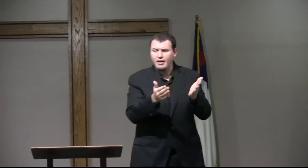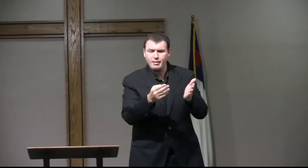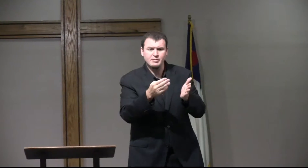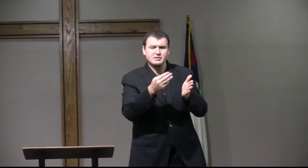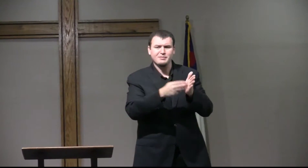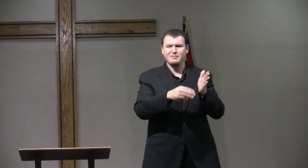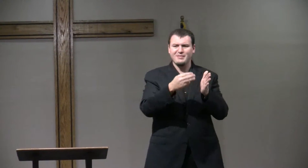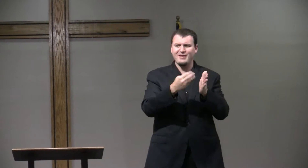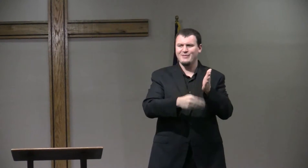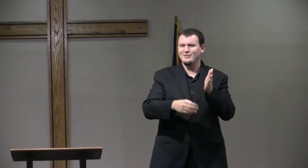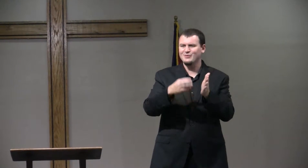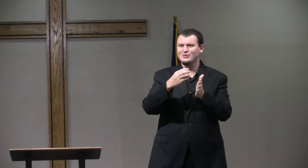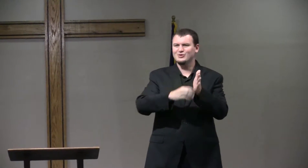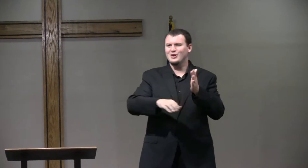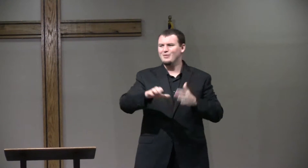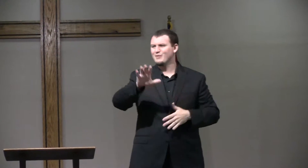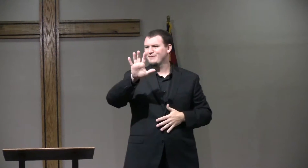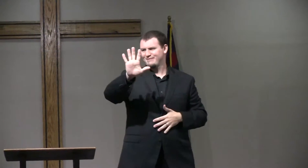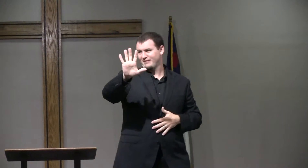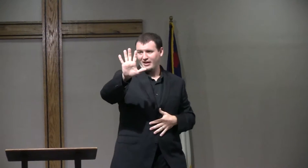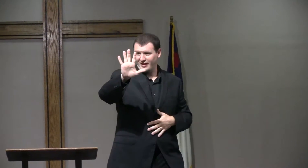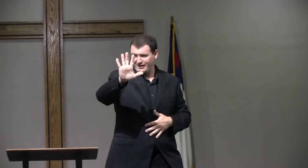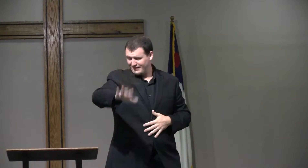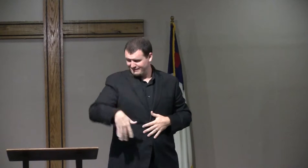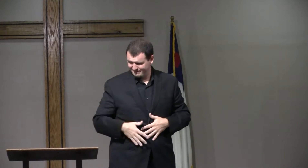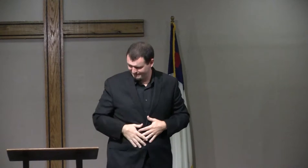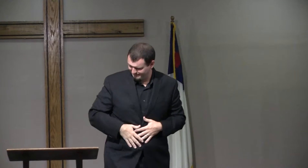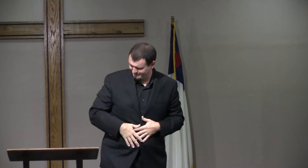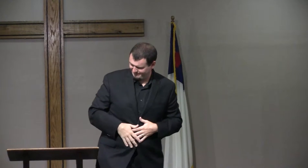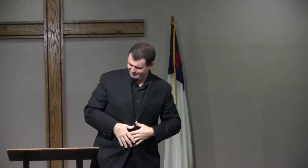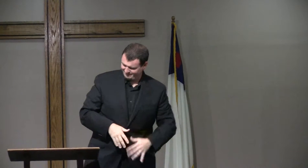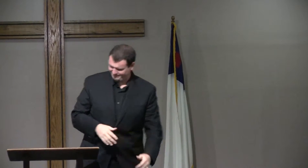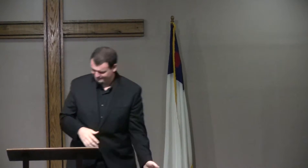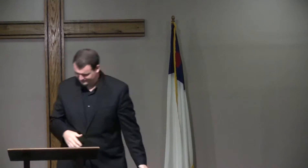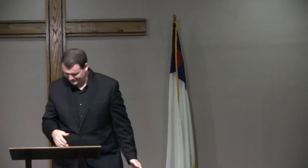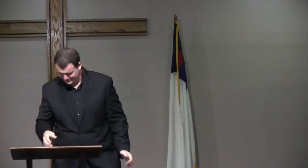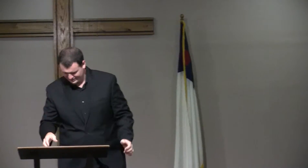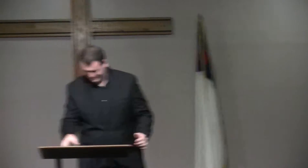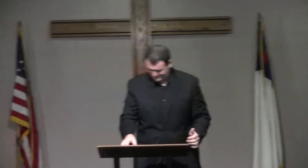All right. Go ahead and open your Bibles to Matthew chapter 5.